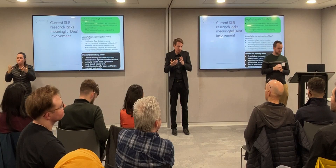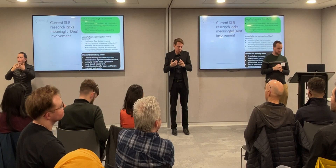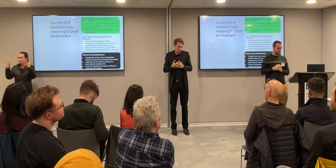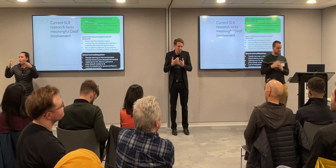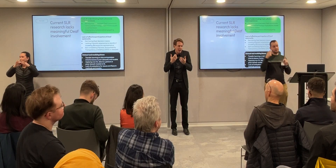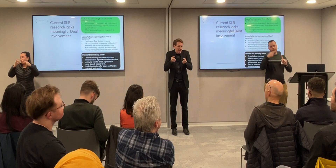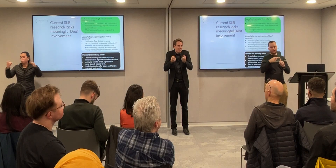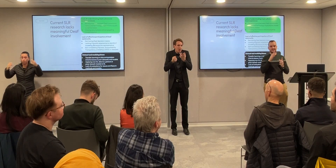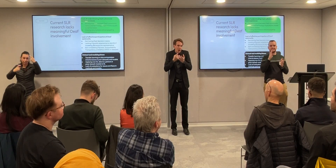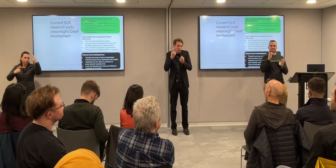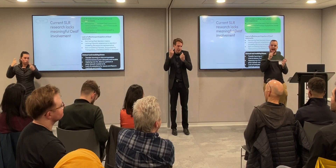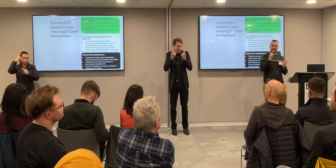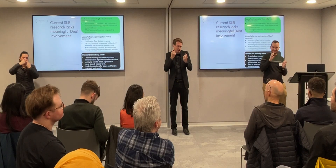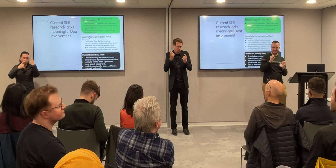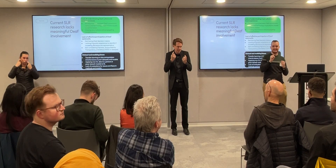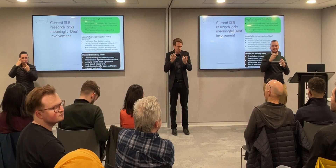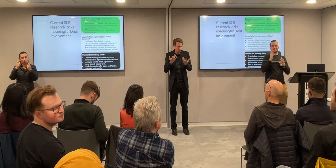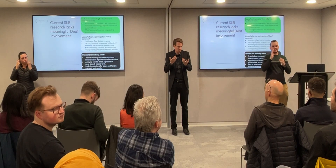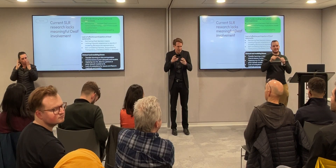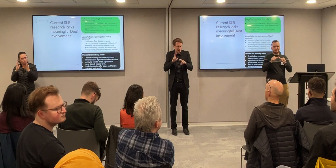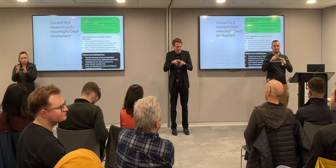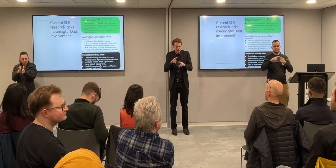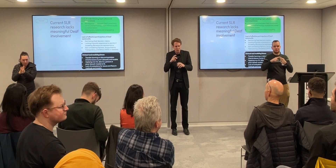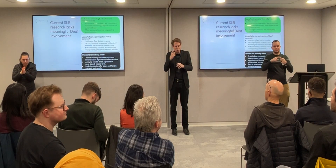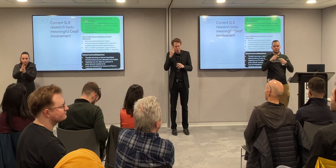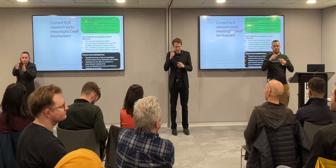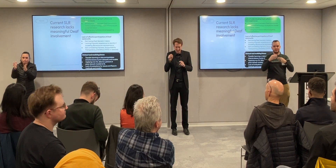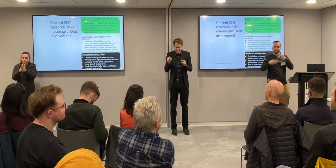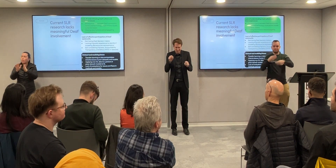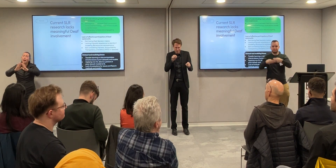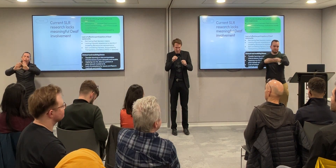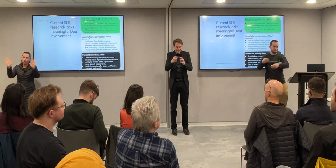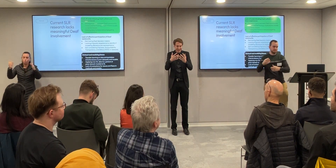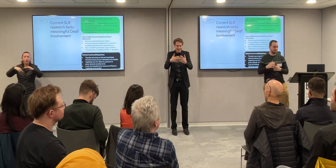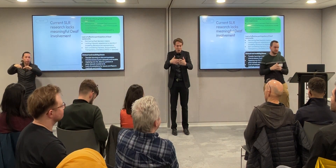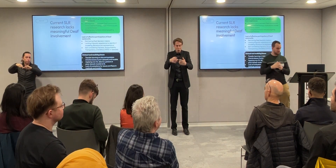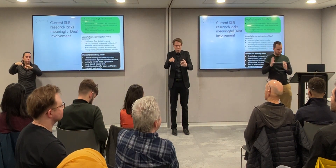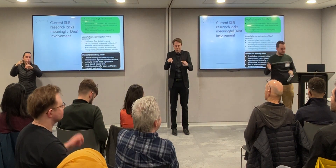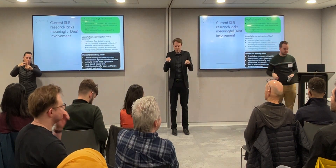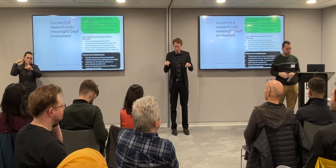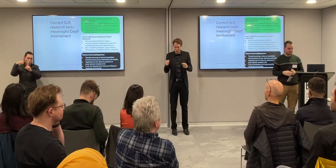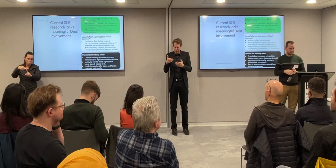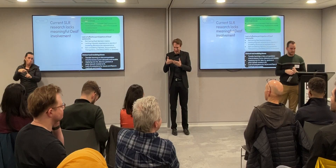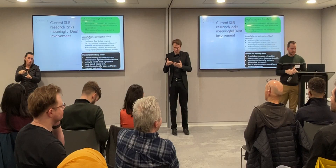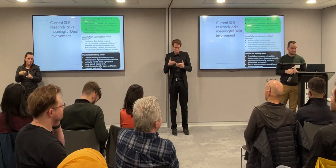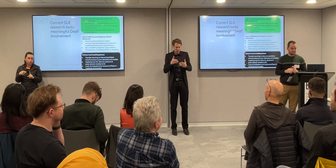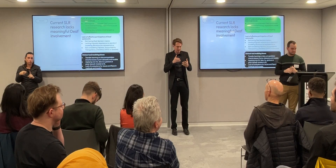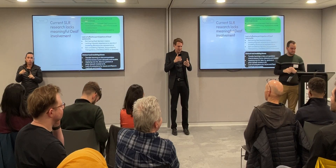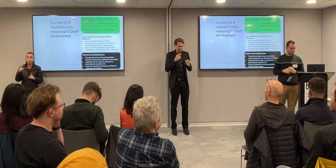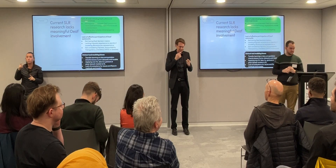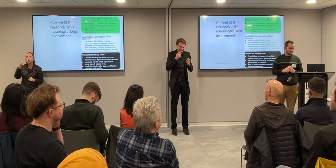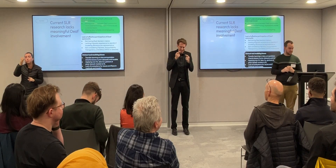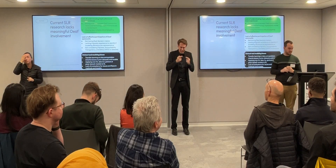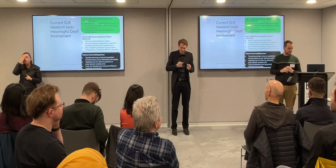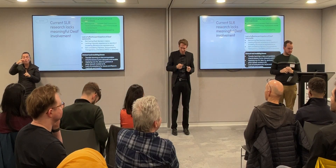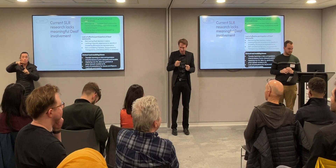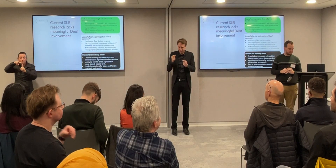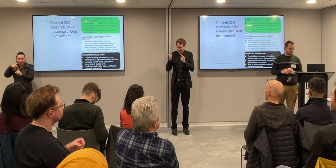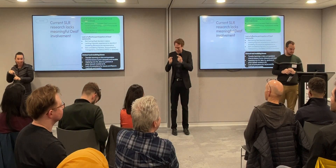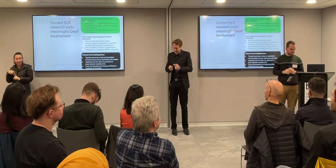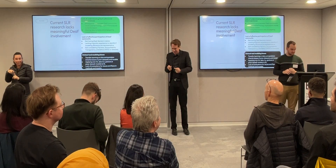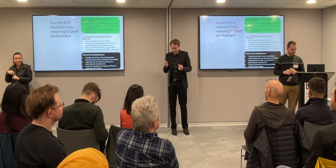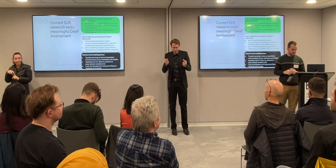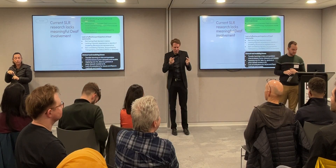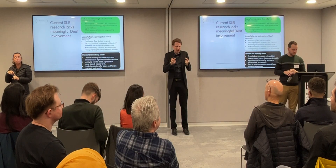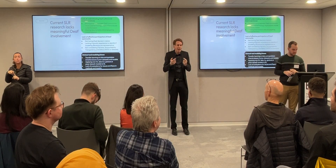into consideration when these things are being done. The point I'm trying to make is that if there's a bias in the beginning of the data collection process, that